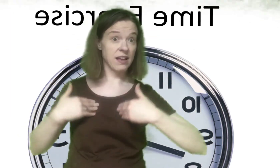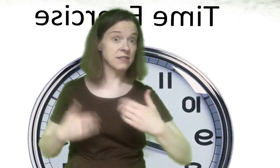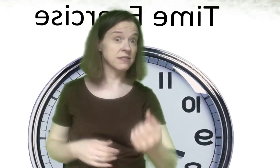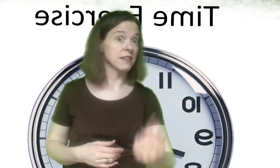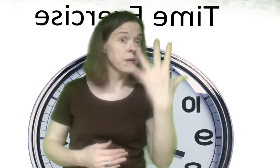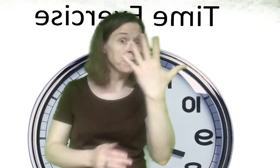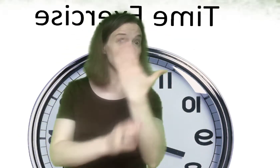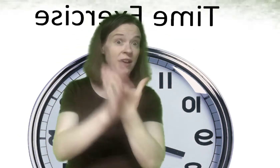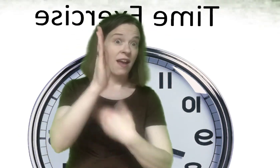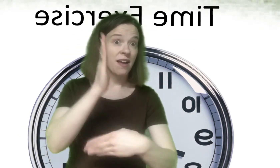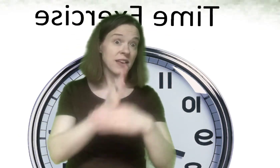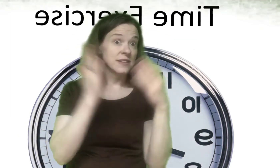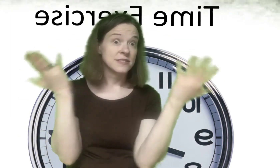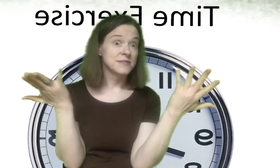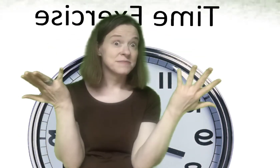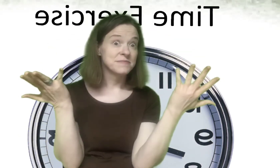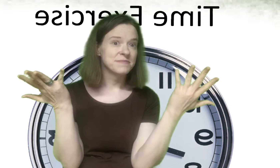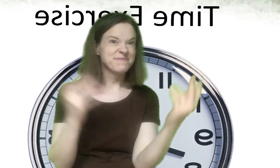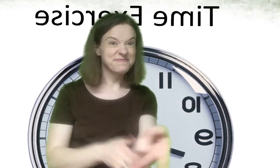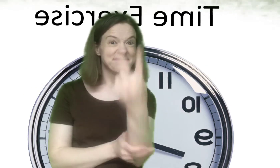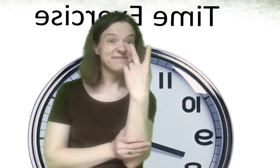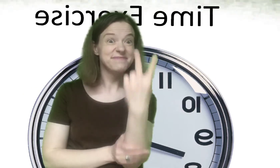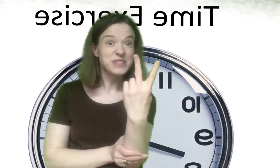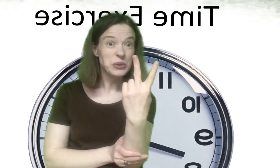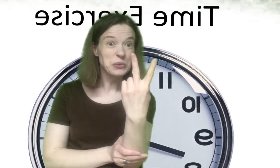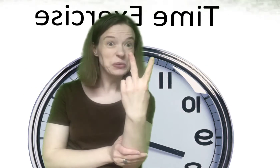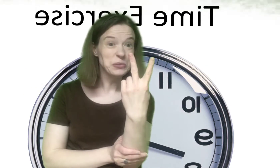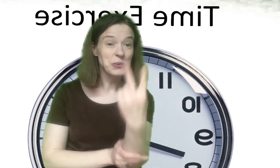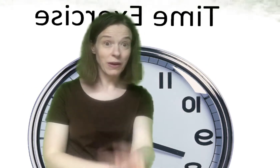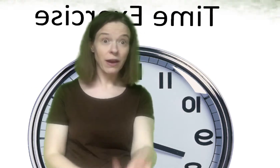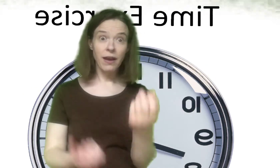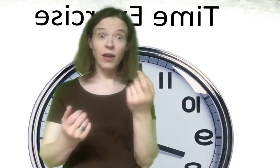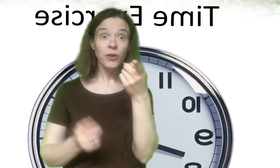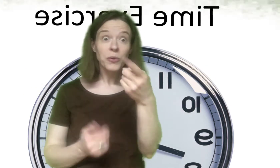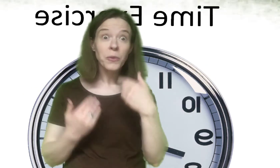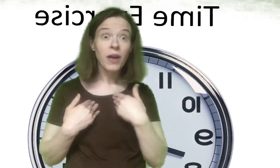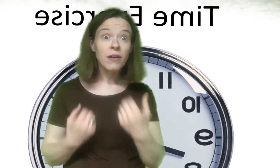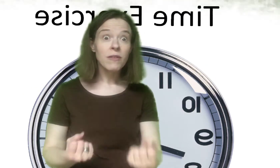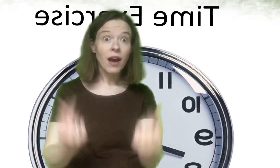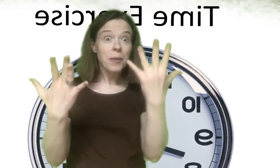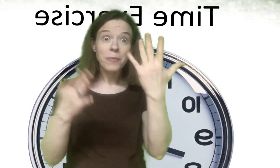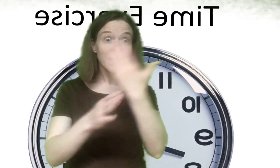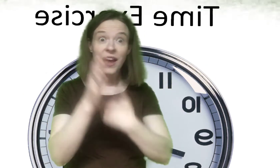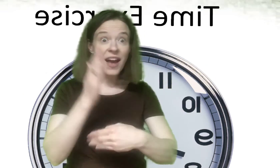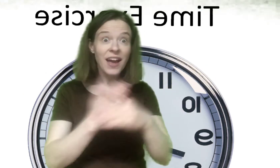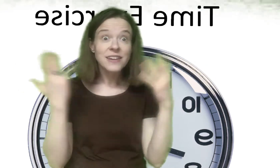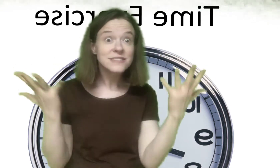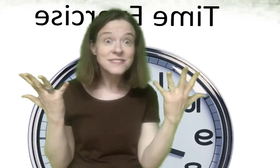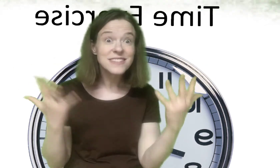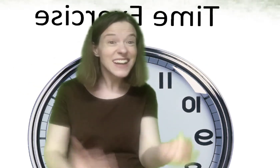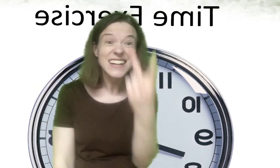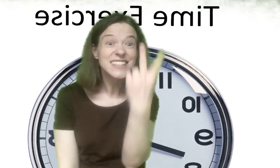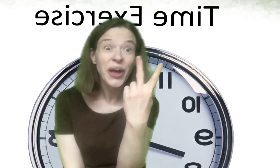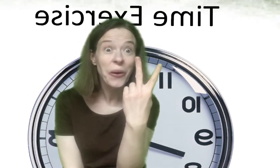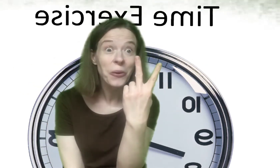A clock has how many hands? 2. And you have how many hands?